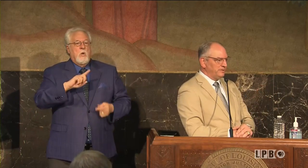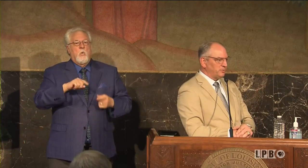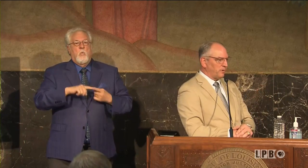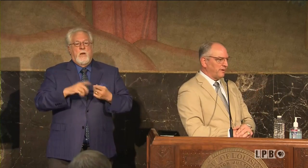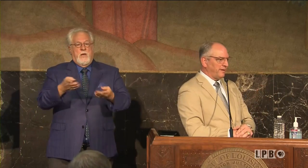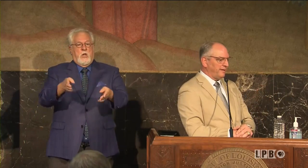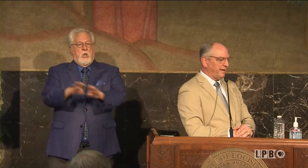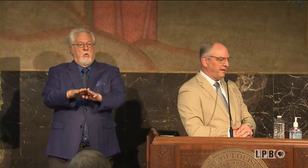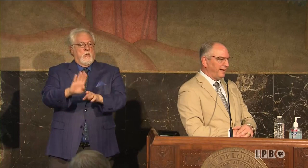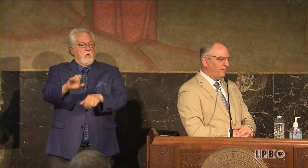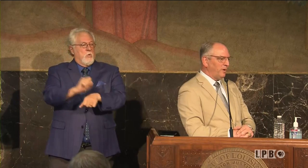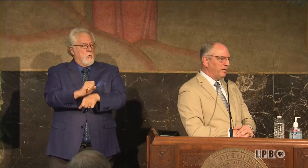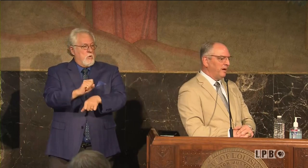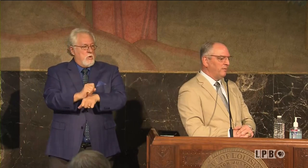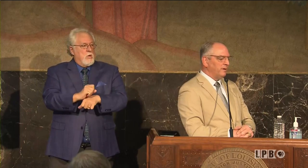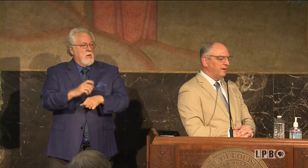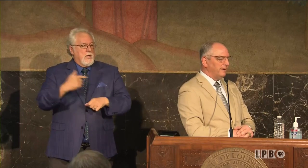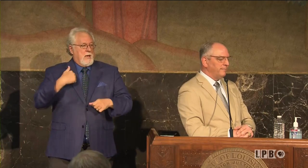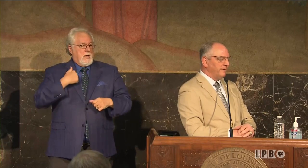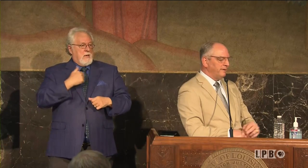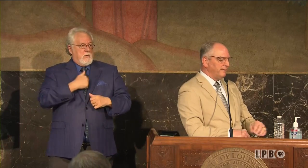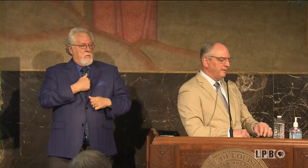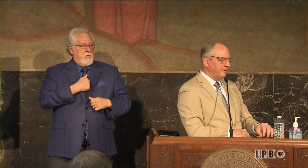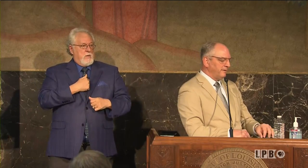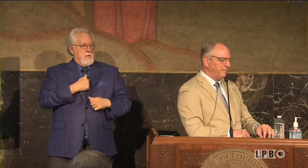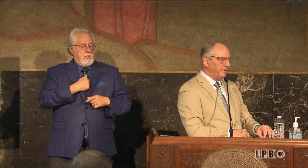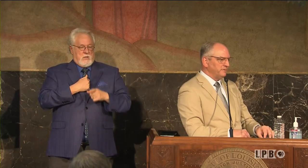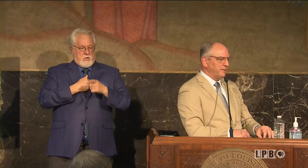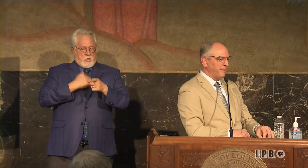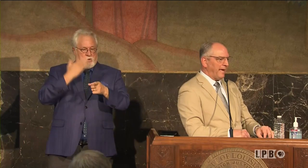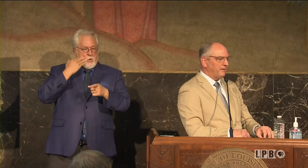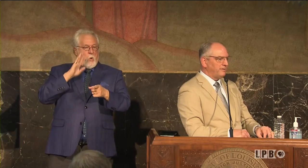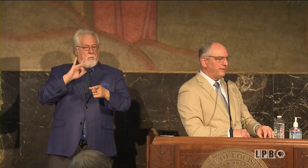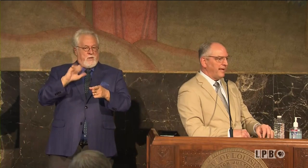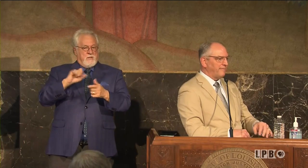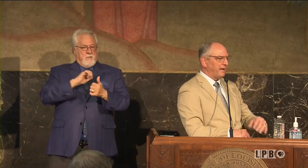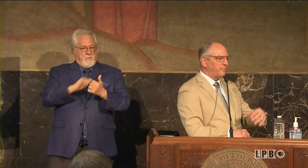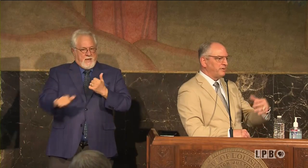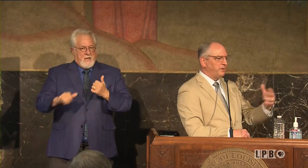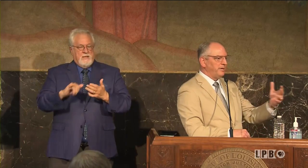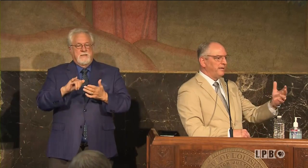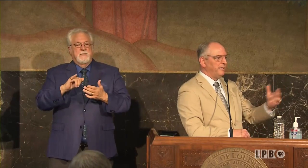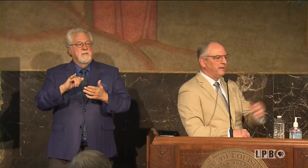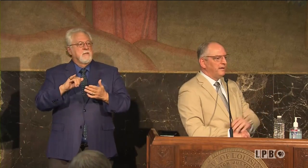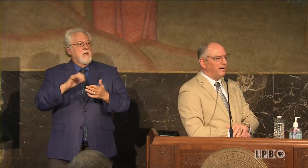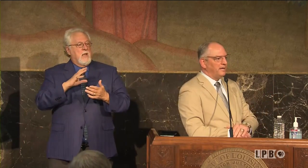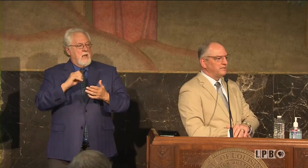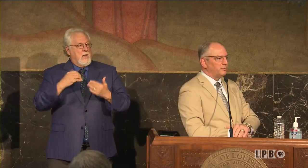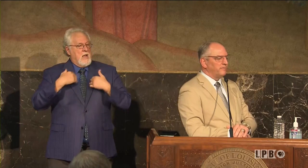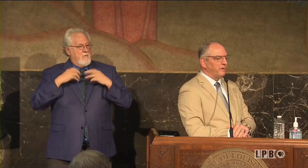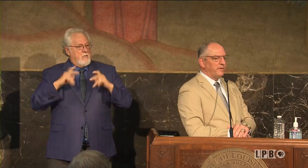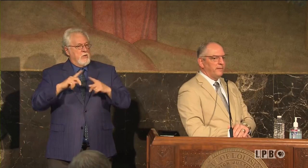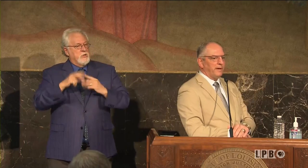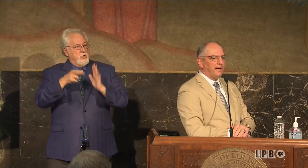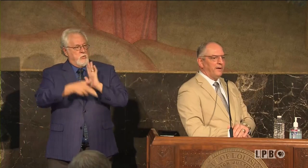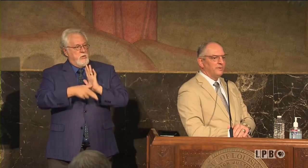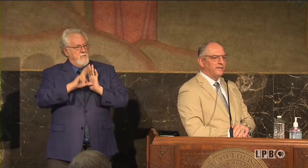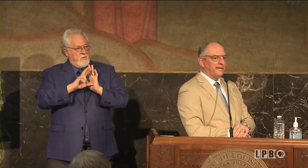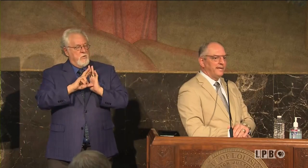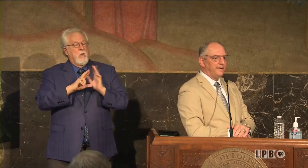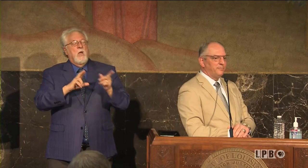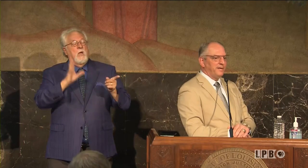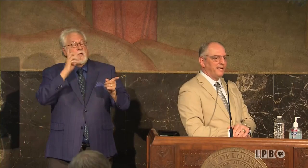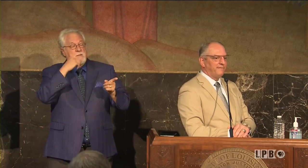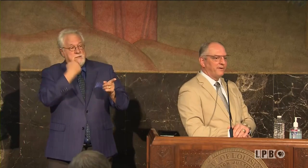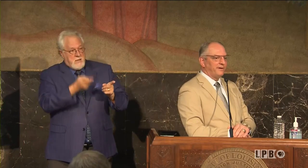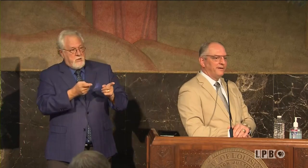concludes its work and we know the bills that passed and have an opportunity to review them. I will tell you